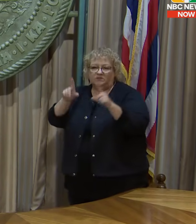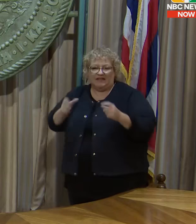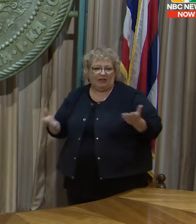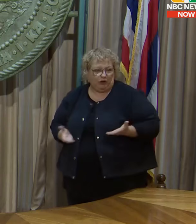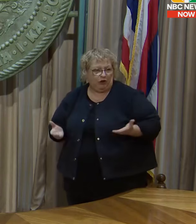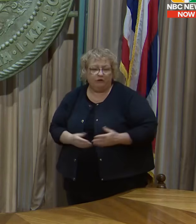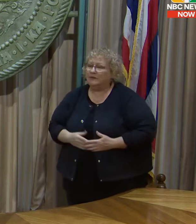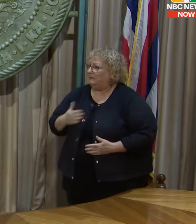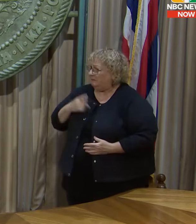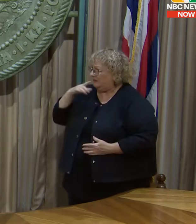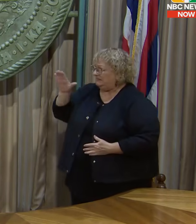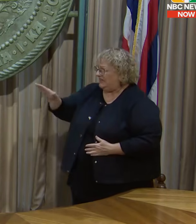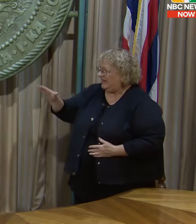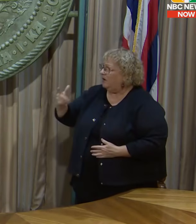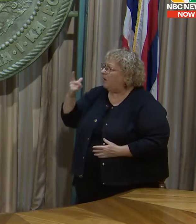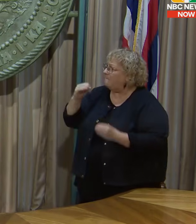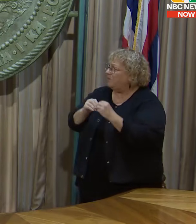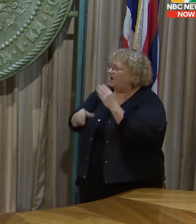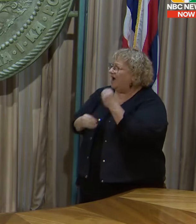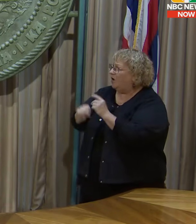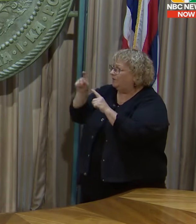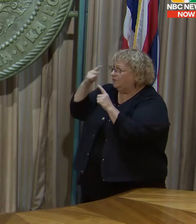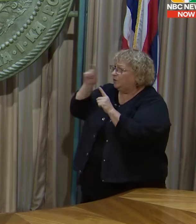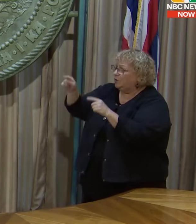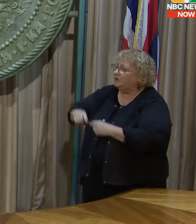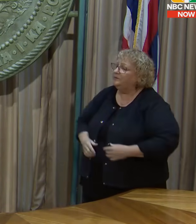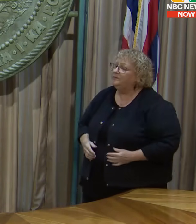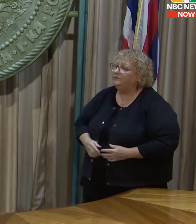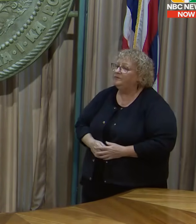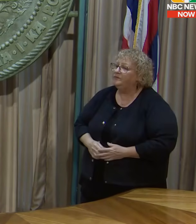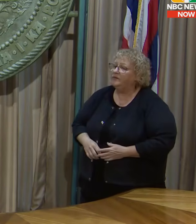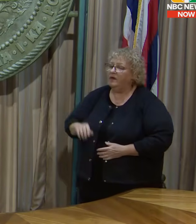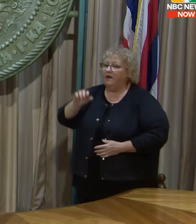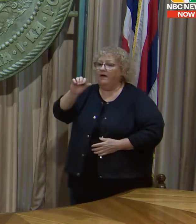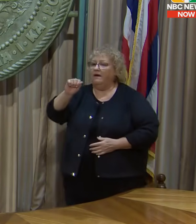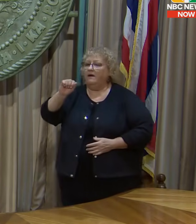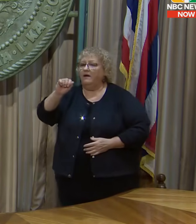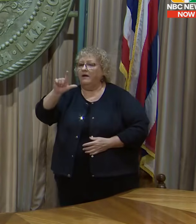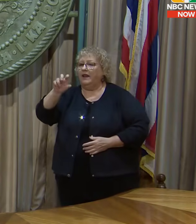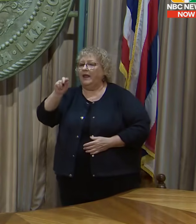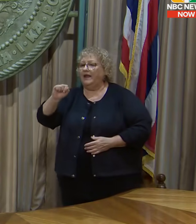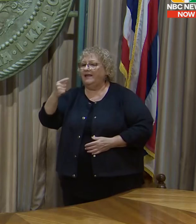please stay there. I have another question for you. This is from Eleni Gill